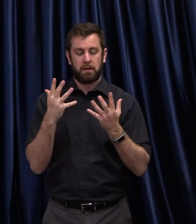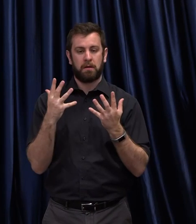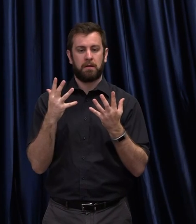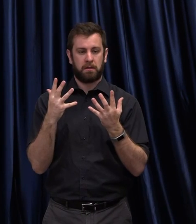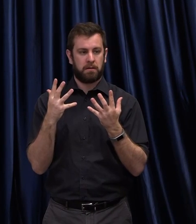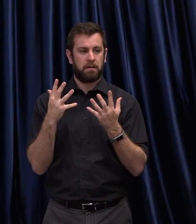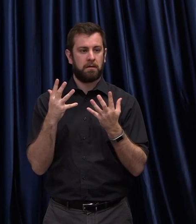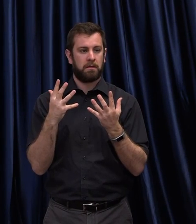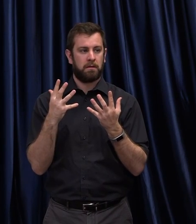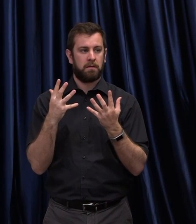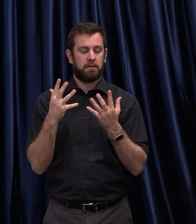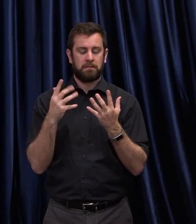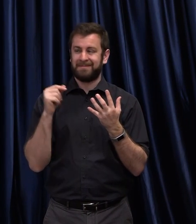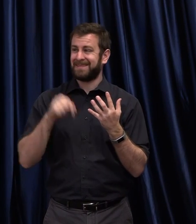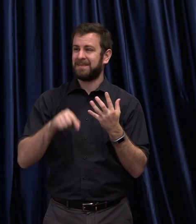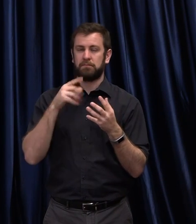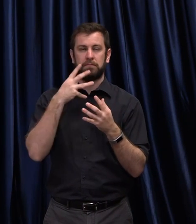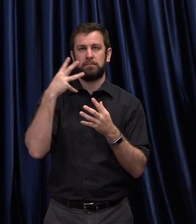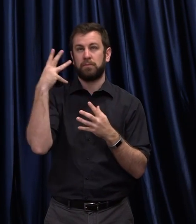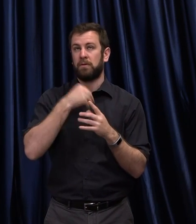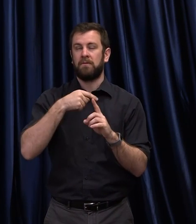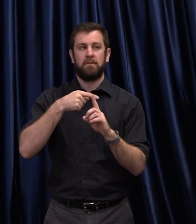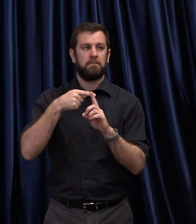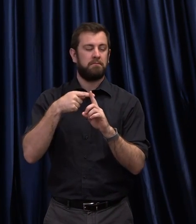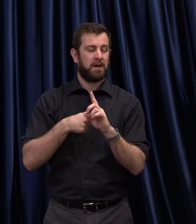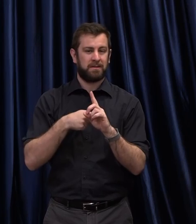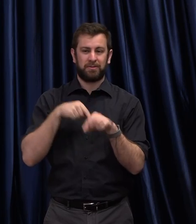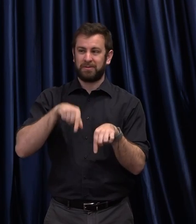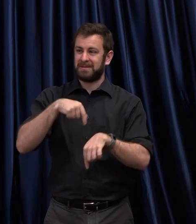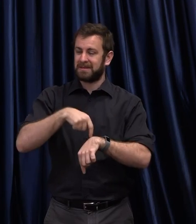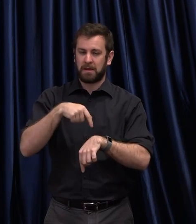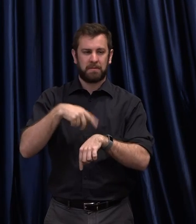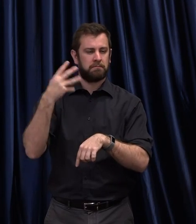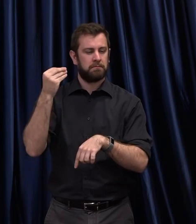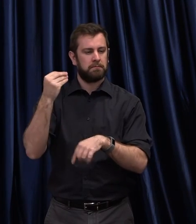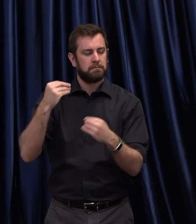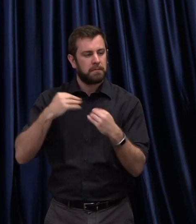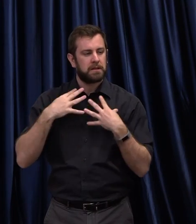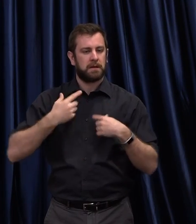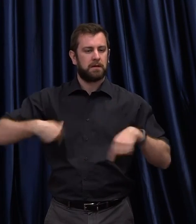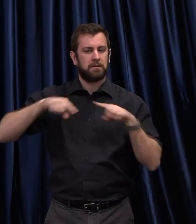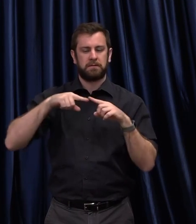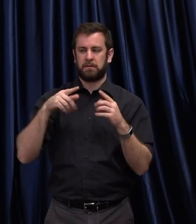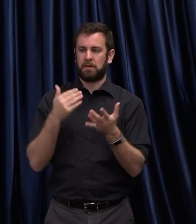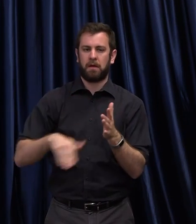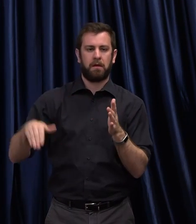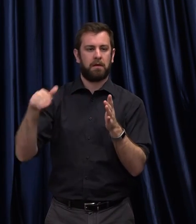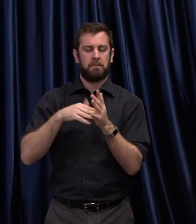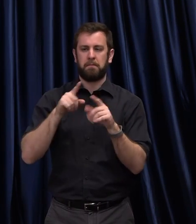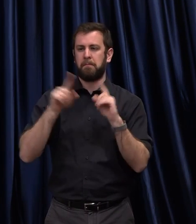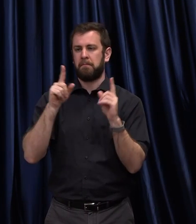in this beautiful month in many ways. But we should never